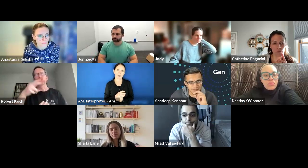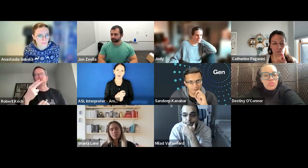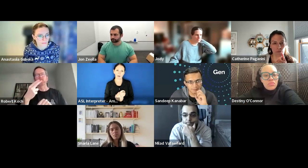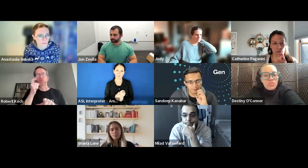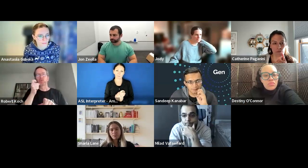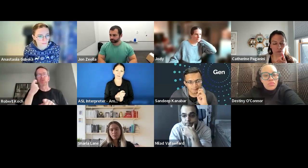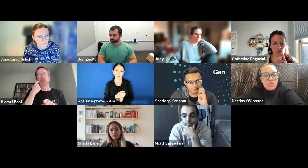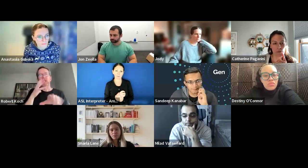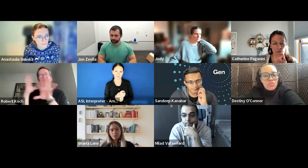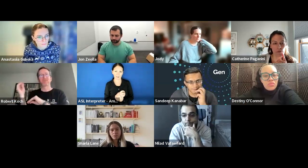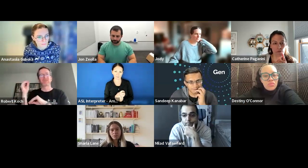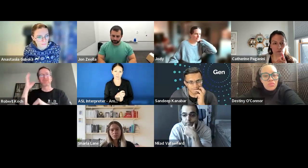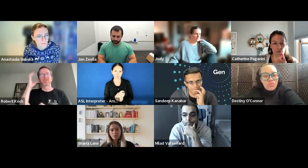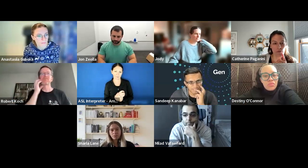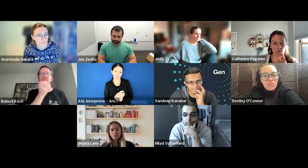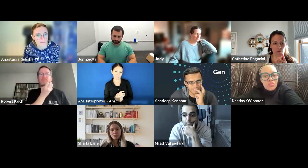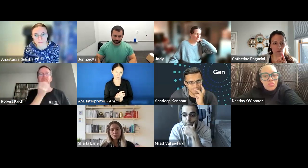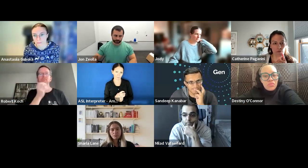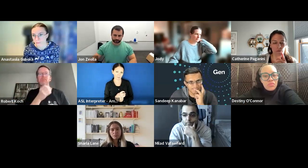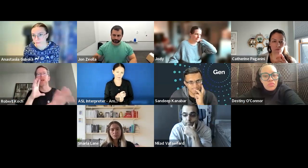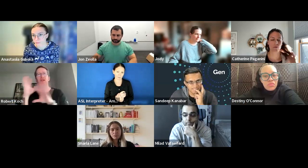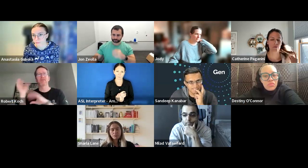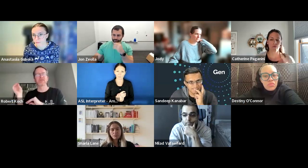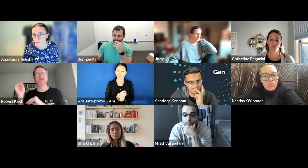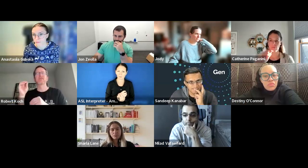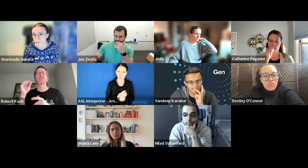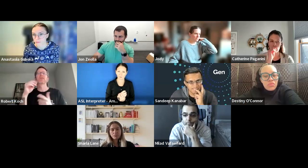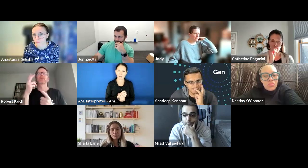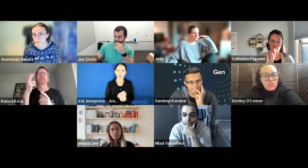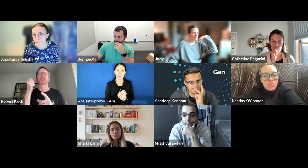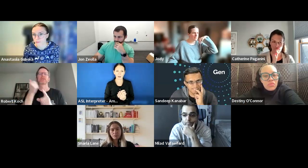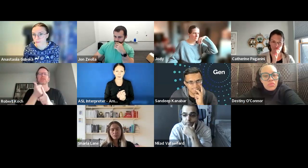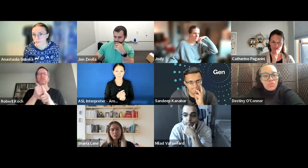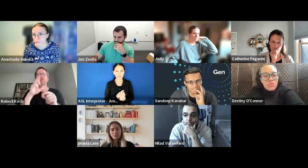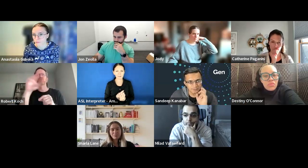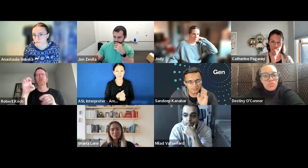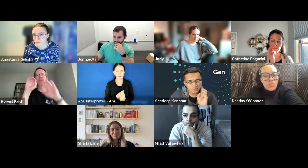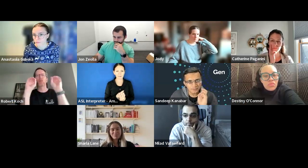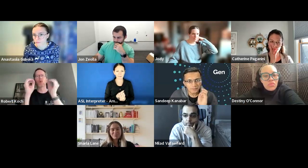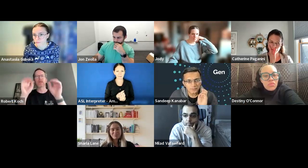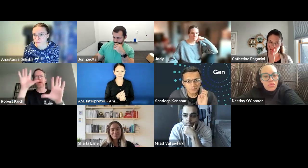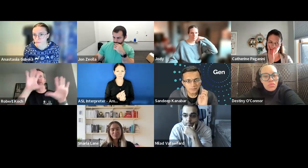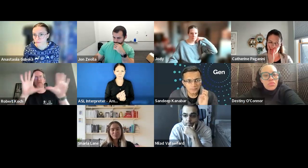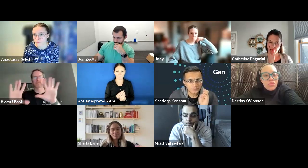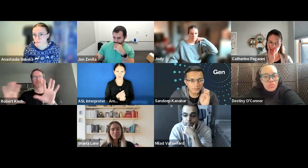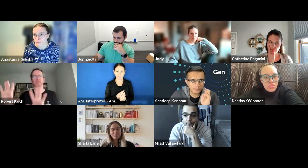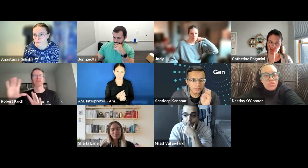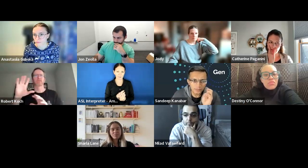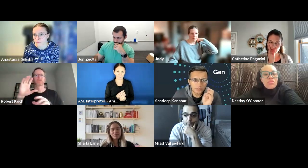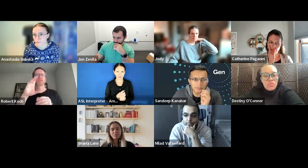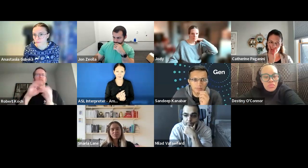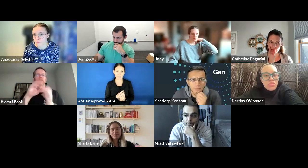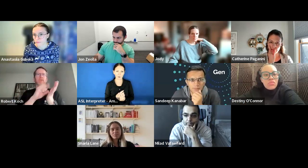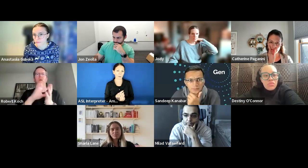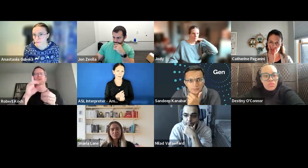this. I know that Josh, who just left the meeting, the one with the beard, he is